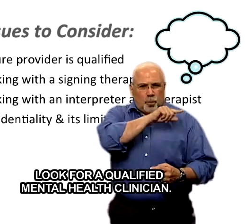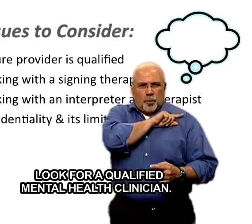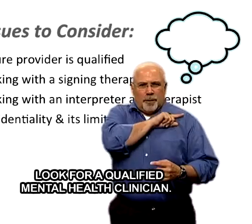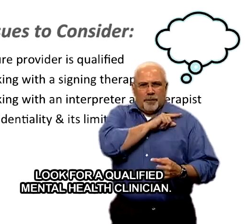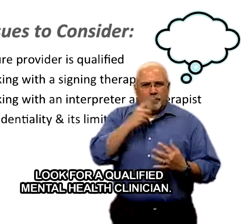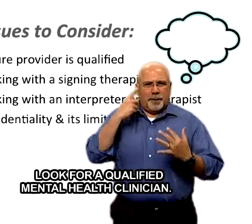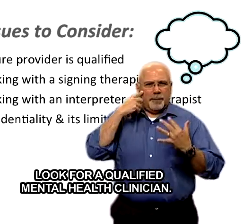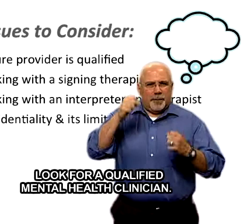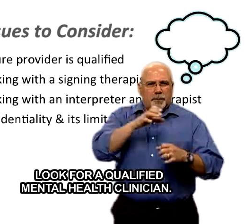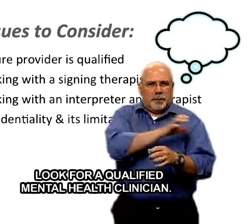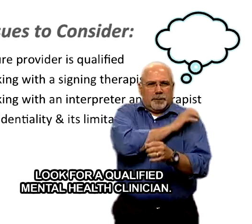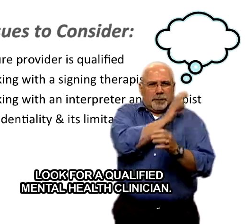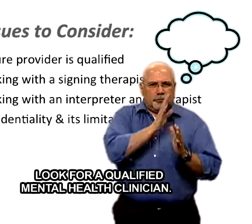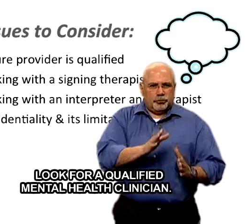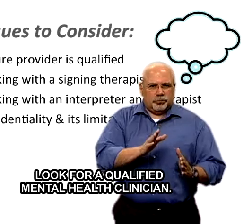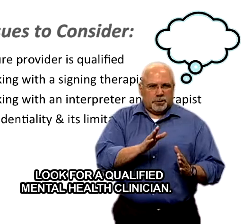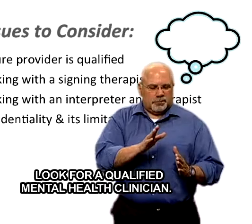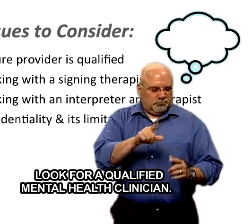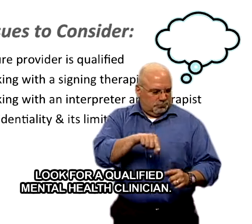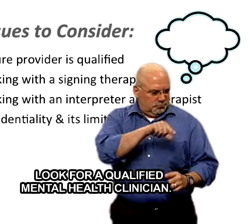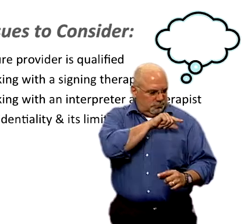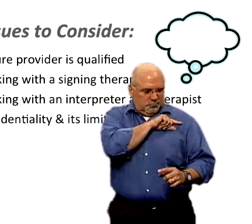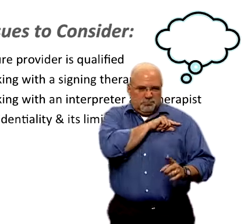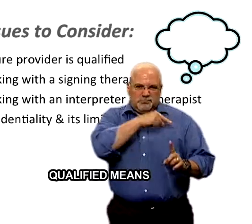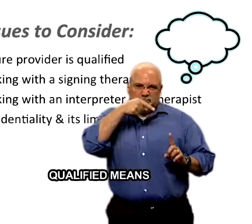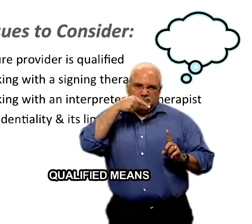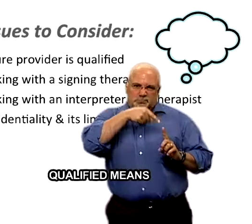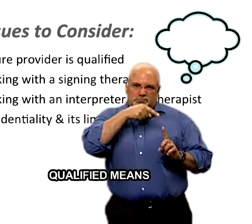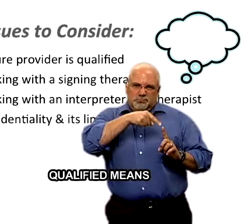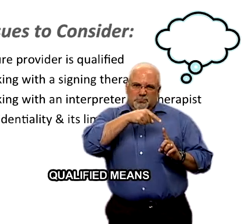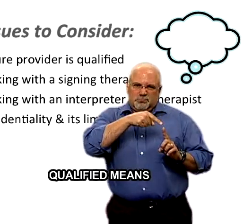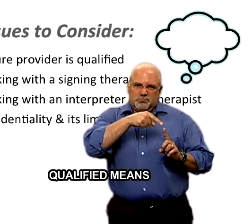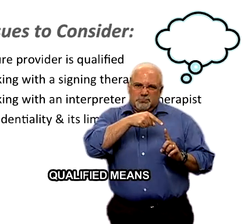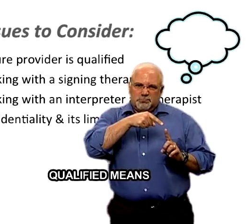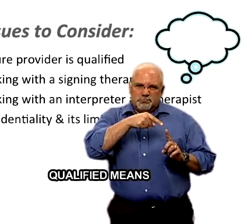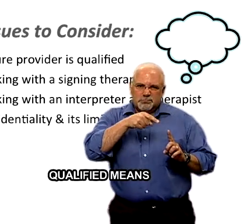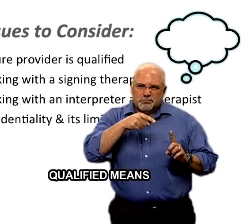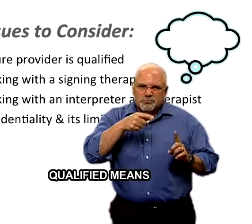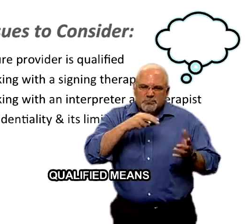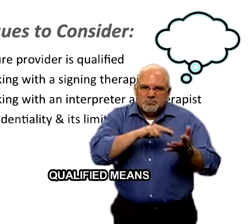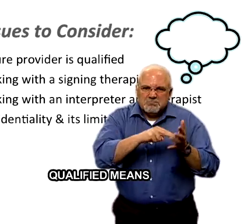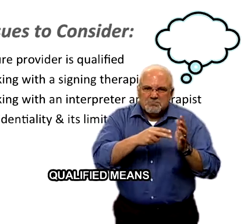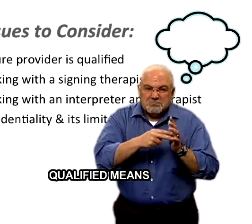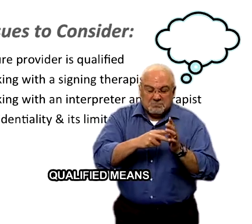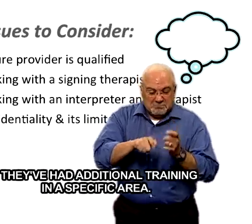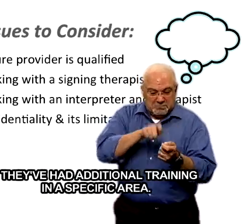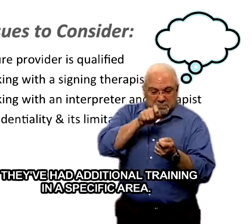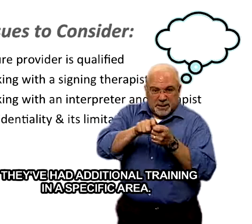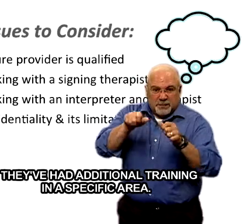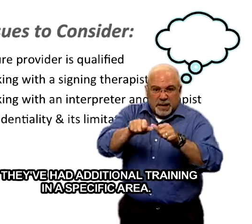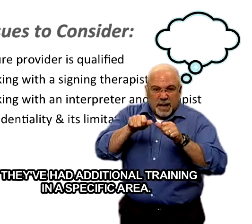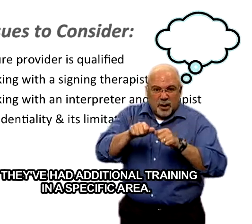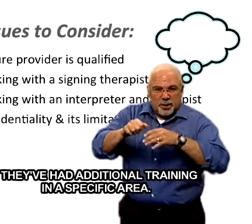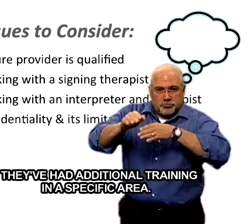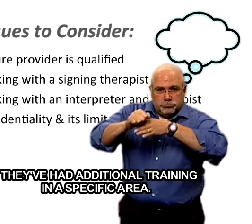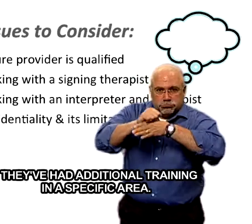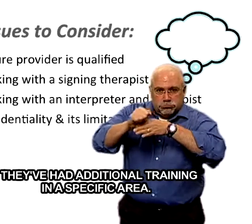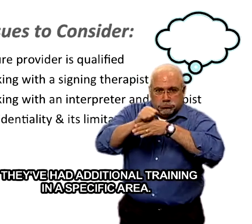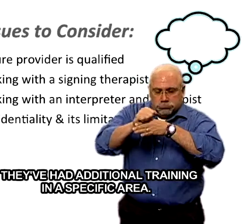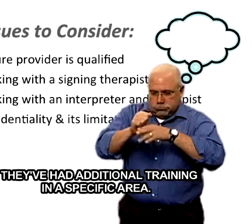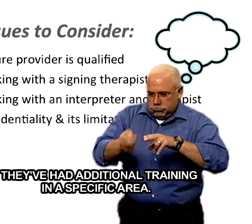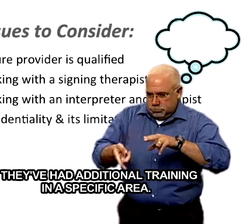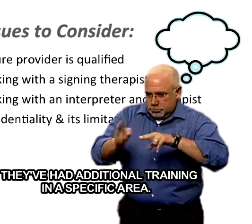Look for a qualified mental health clinician. Qualified means they've had